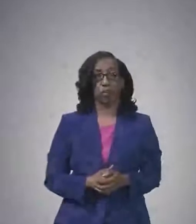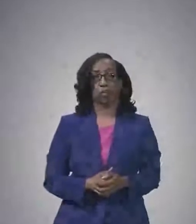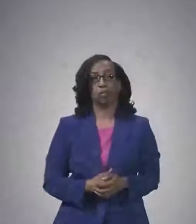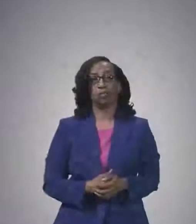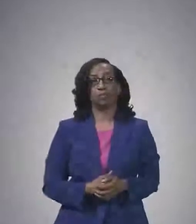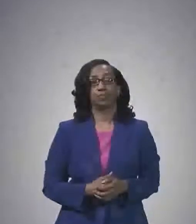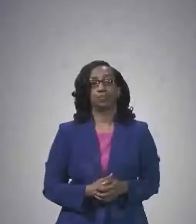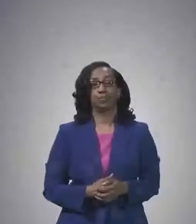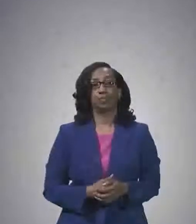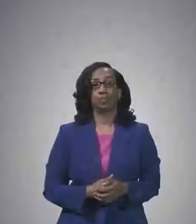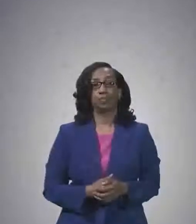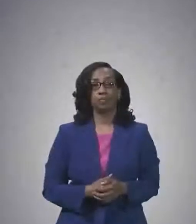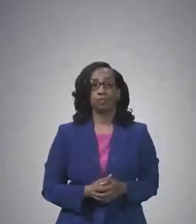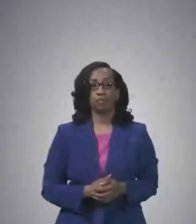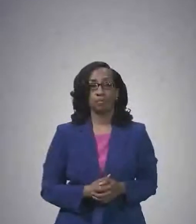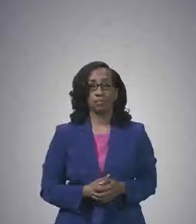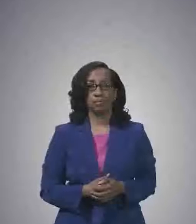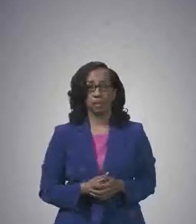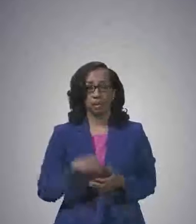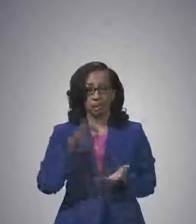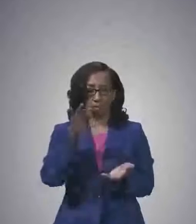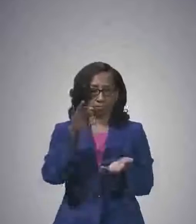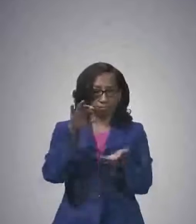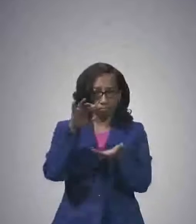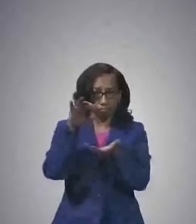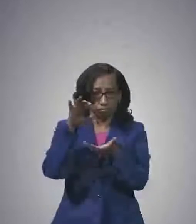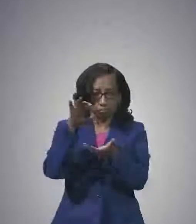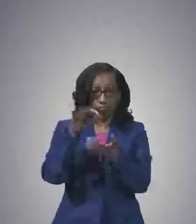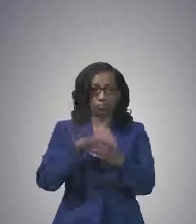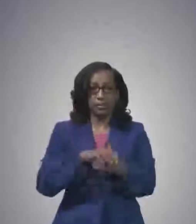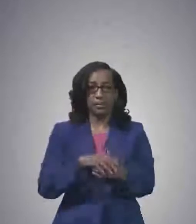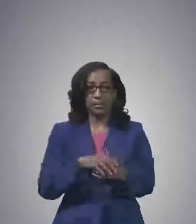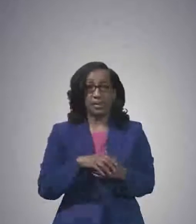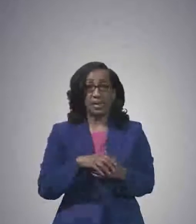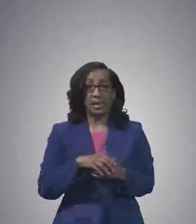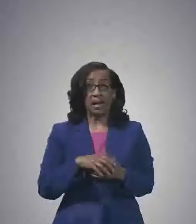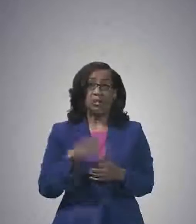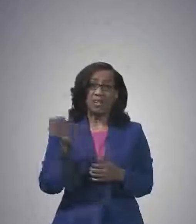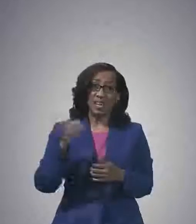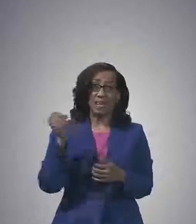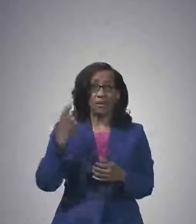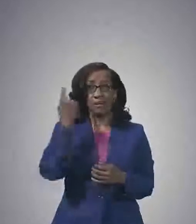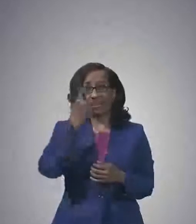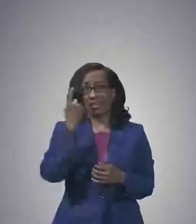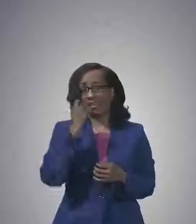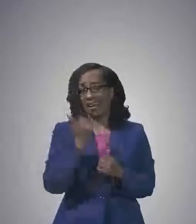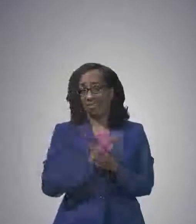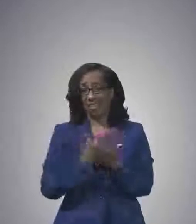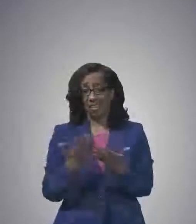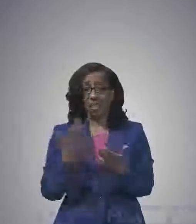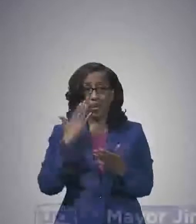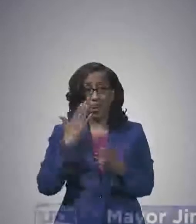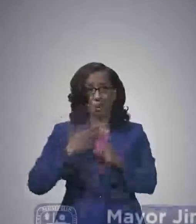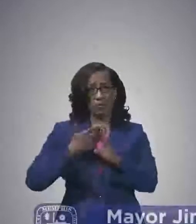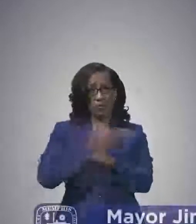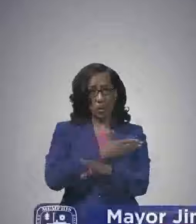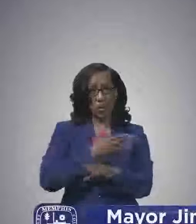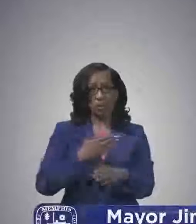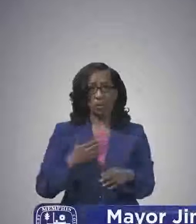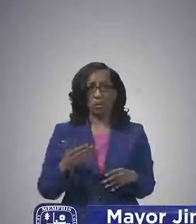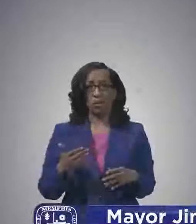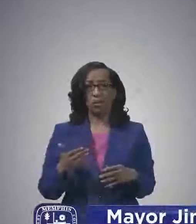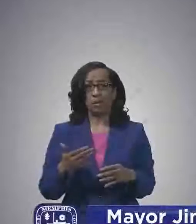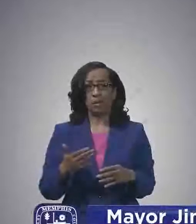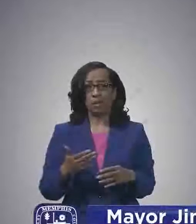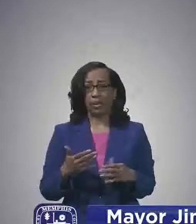In answer to the incentive question, yes, everything is being considered. As you know, we've done incentives. We had